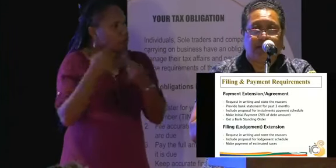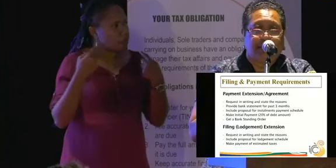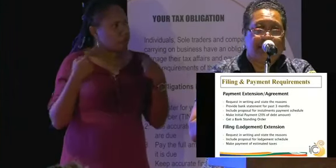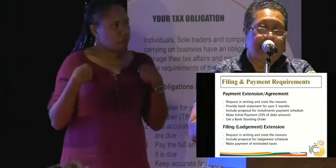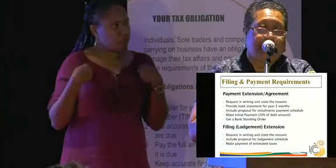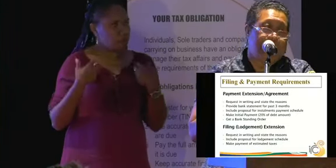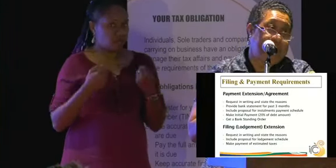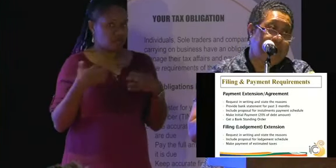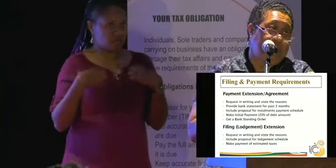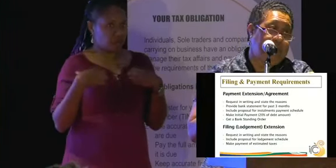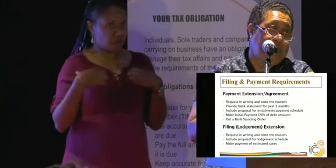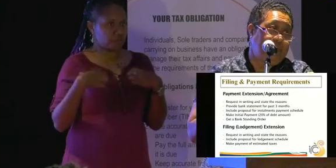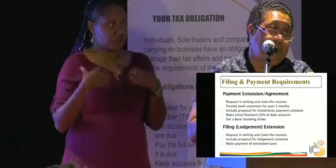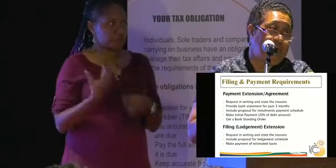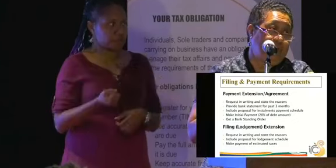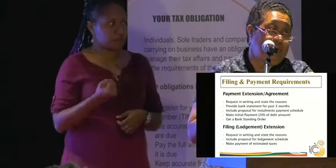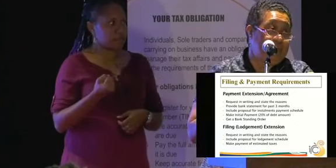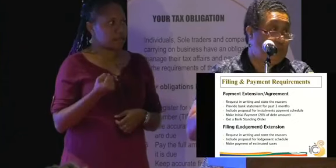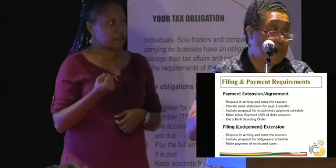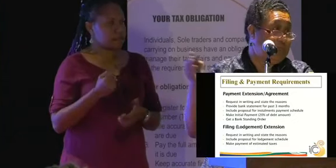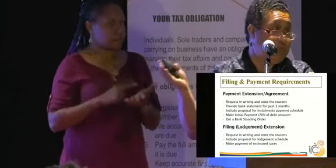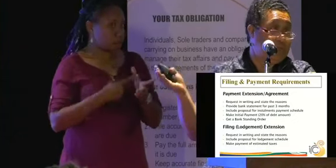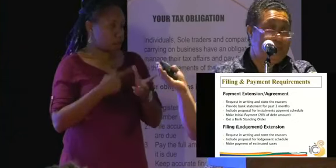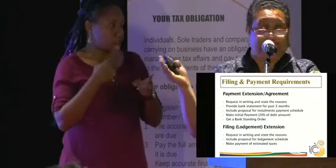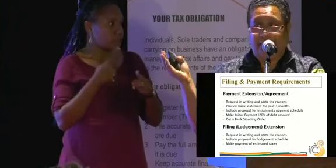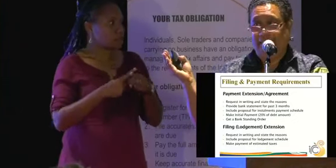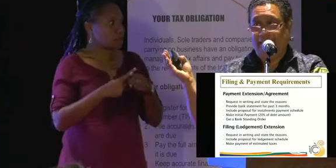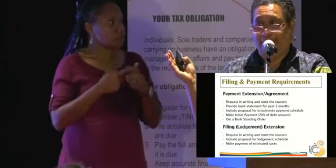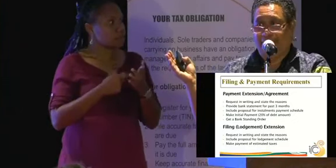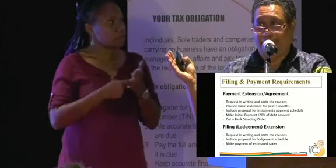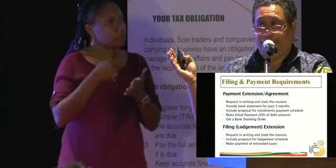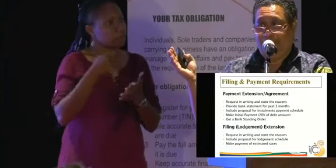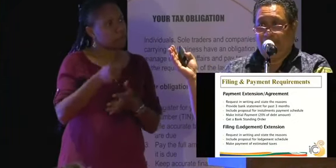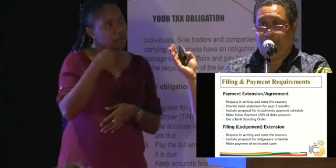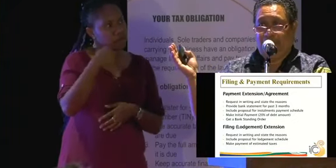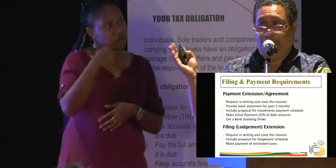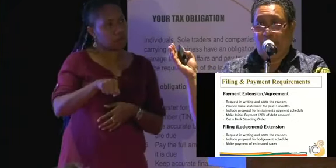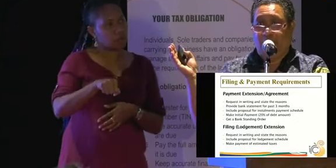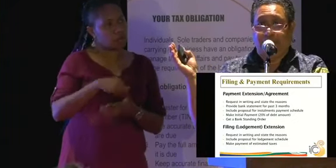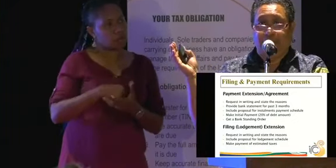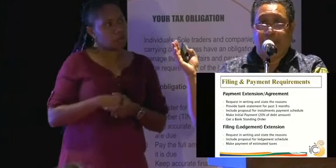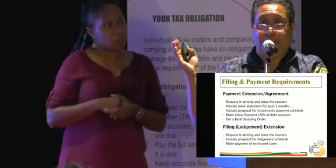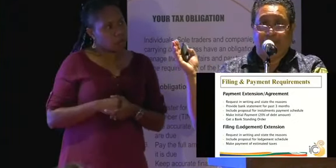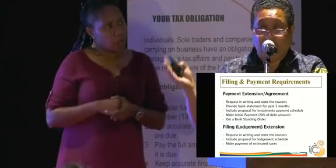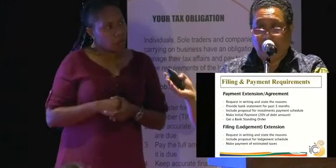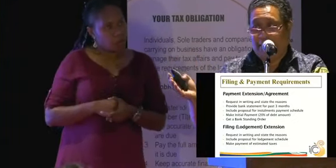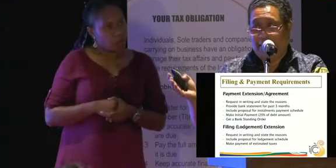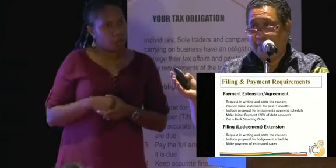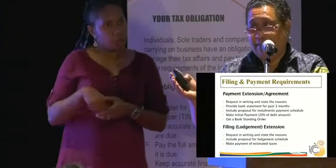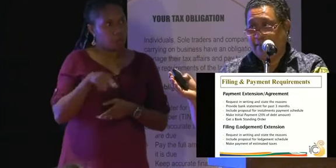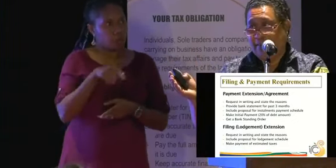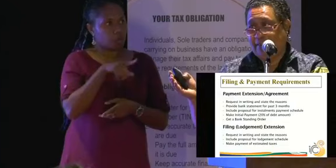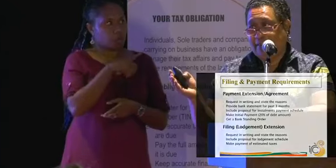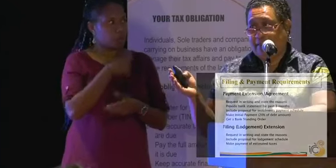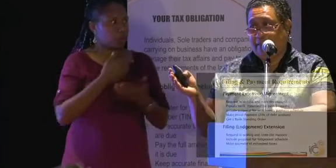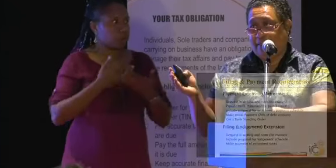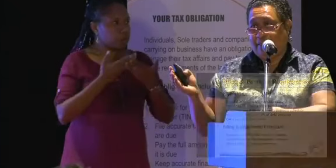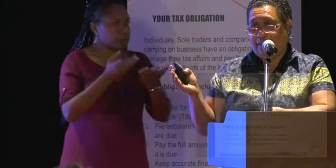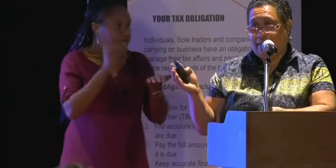control, and taxpayers are not able to meet those deadlines. or the due dates.